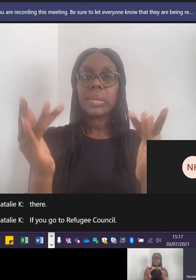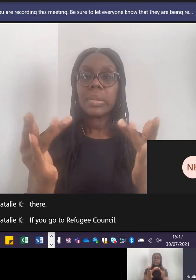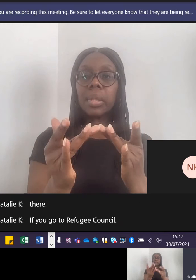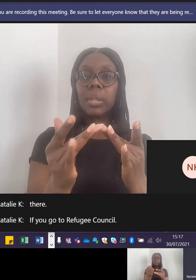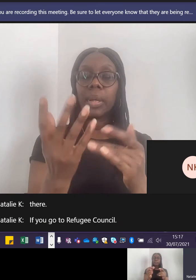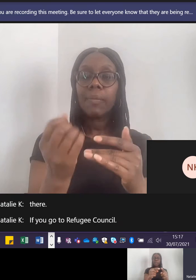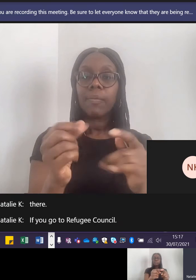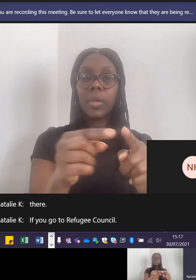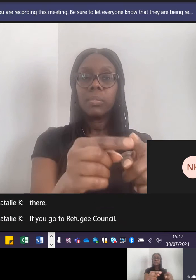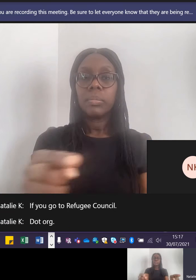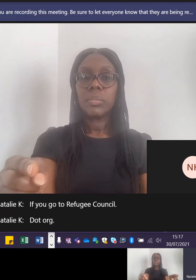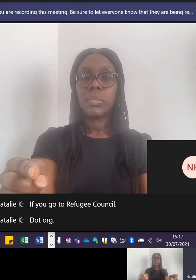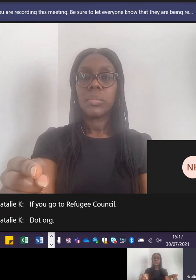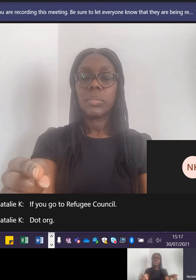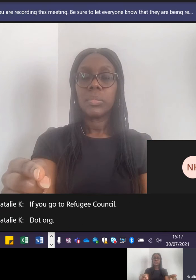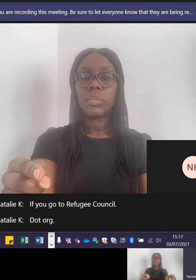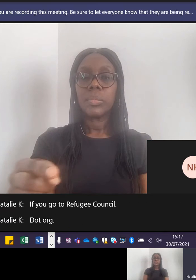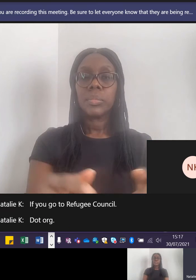refugeecouncil.org.